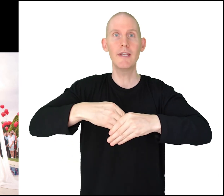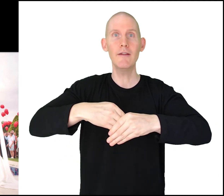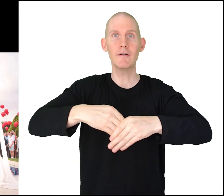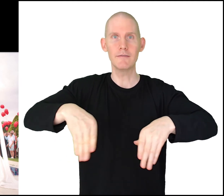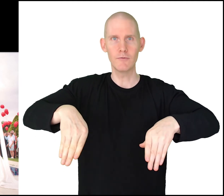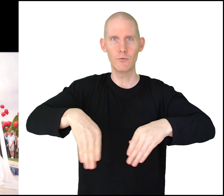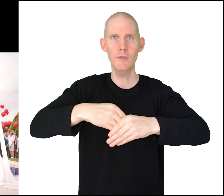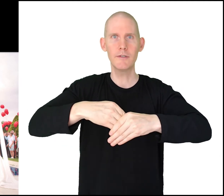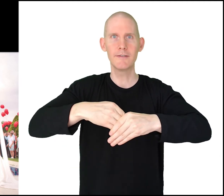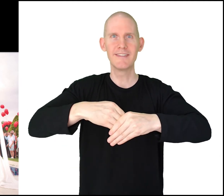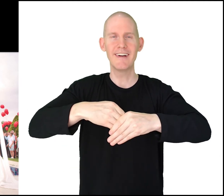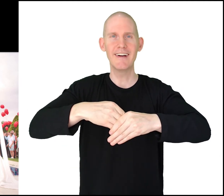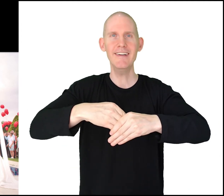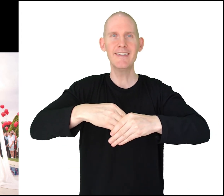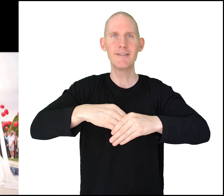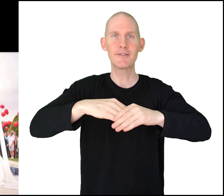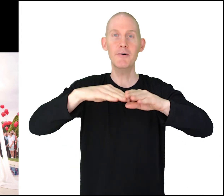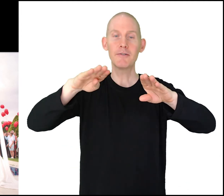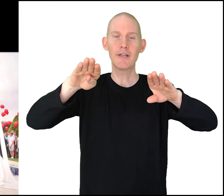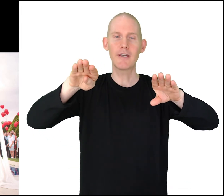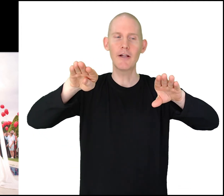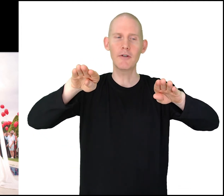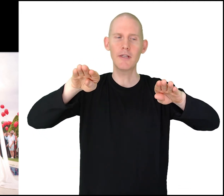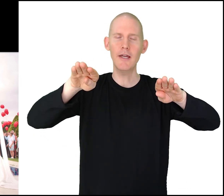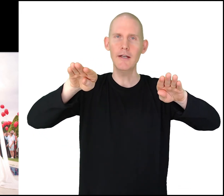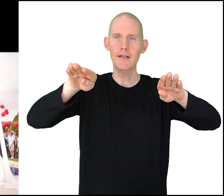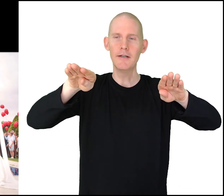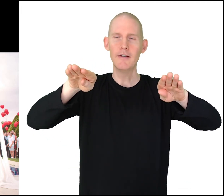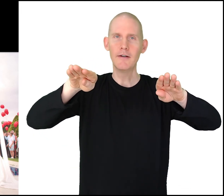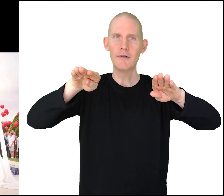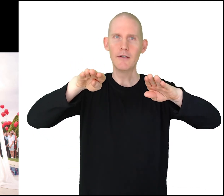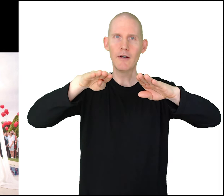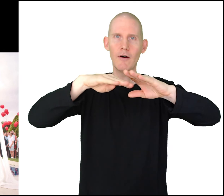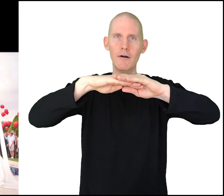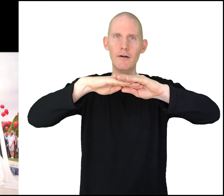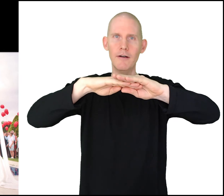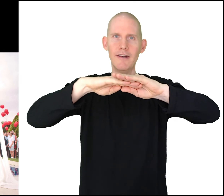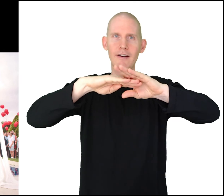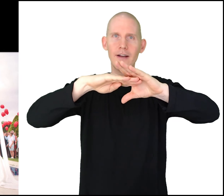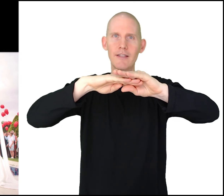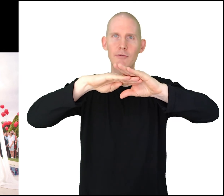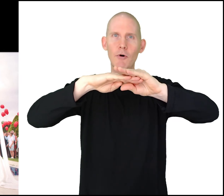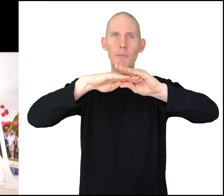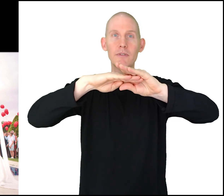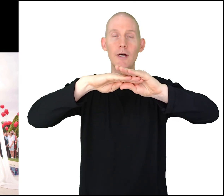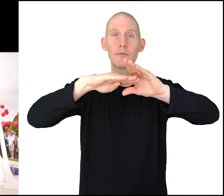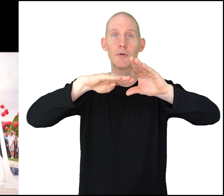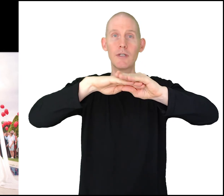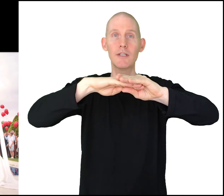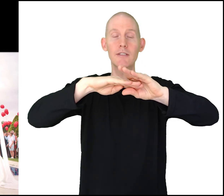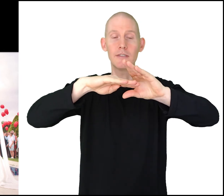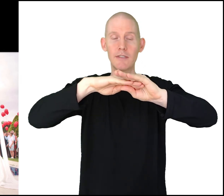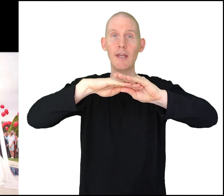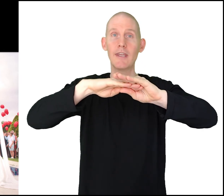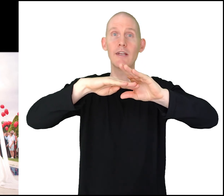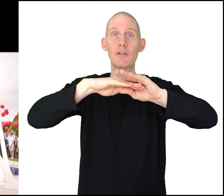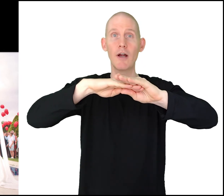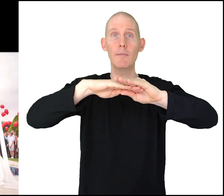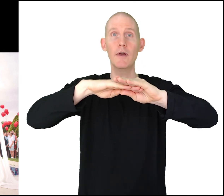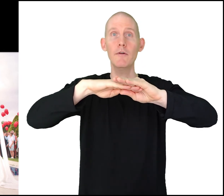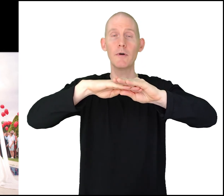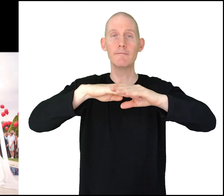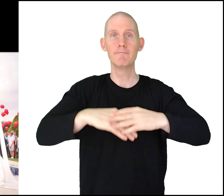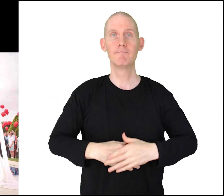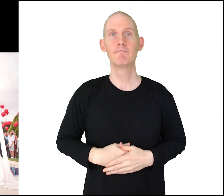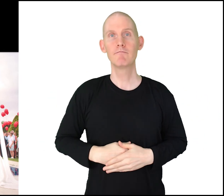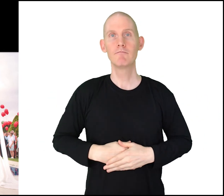join together. So you kind of look at that. Right? This one opens up so it can take in and grab